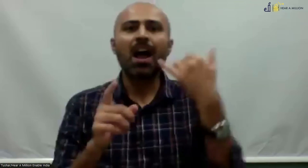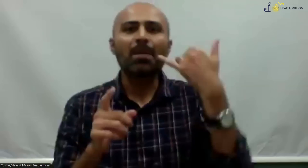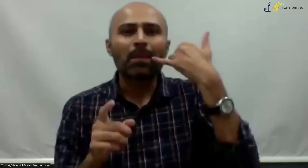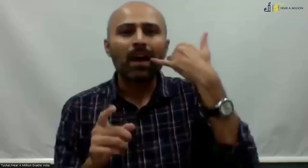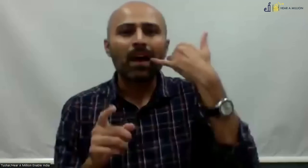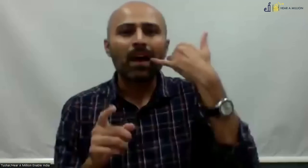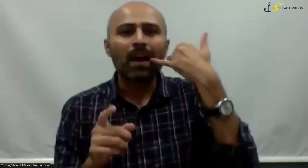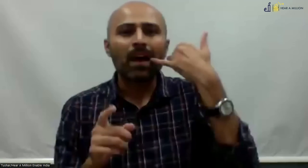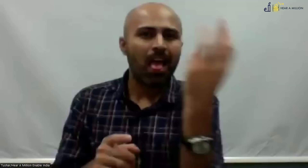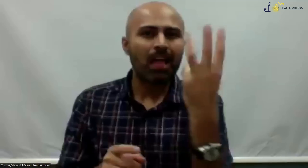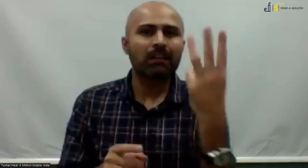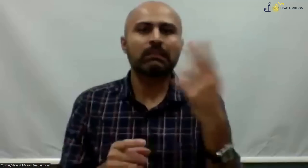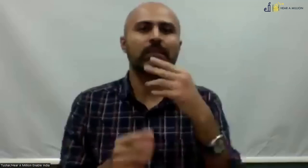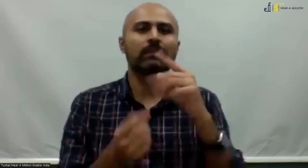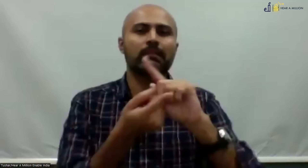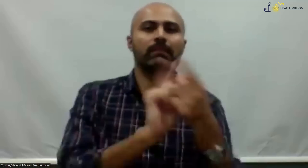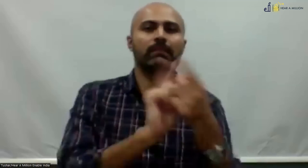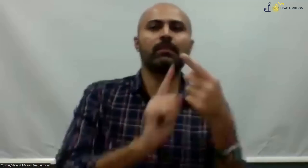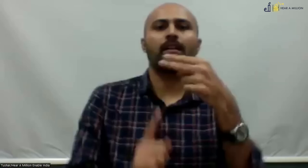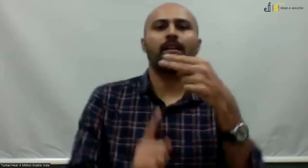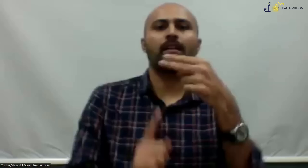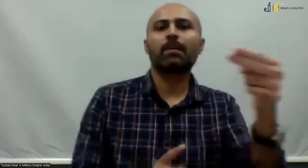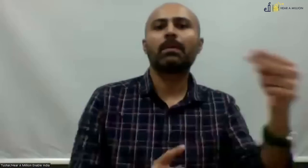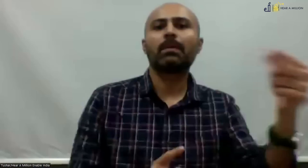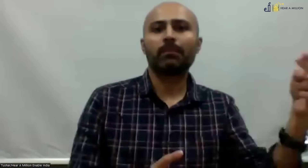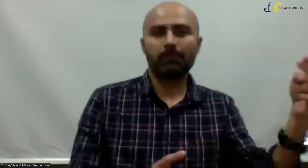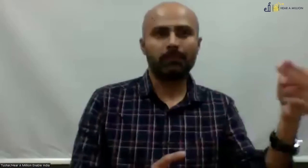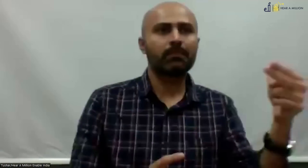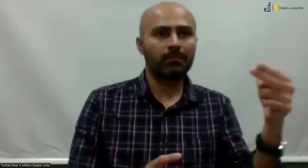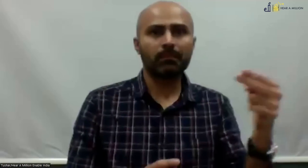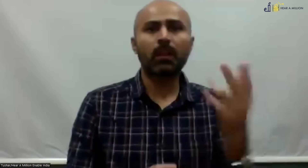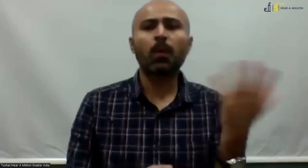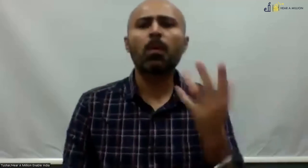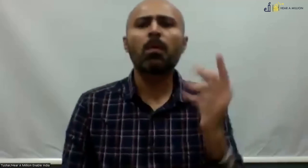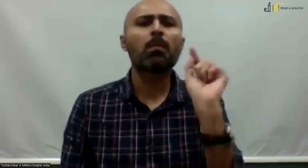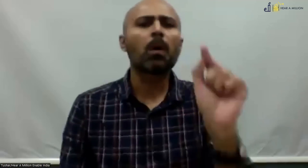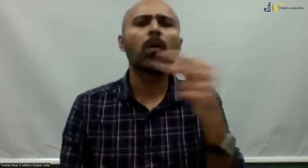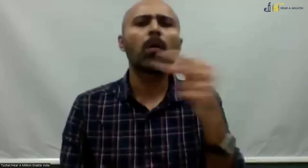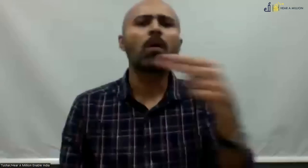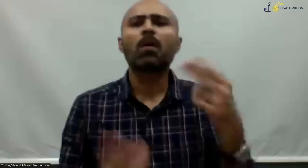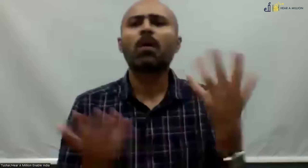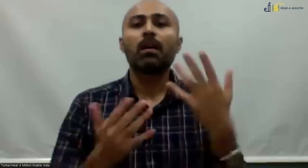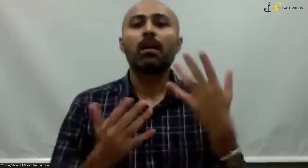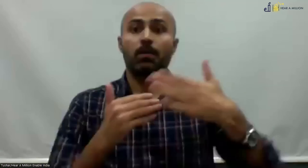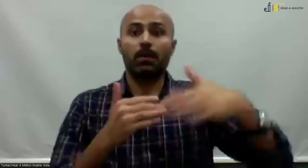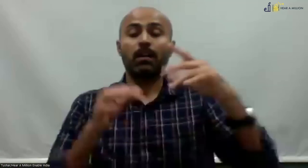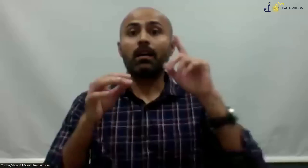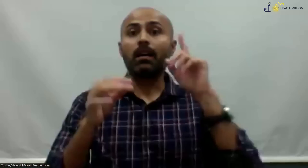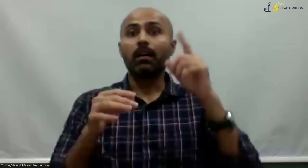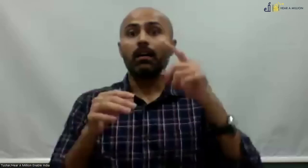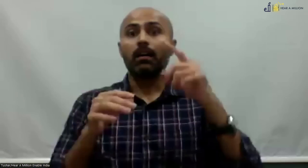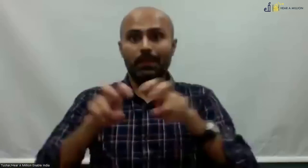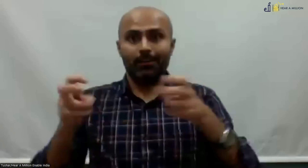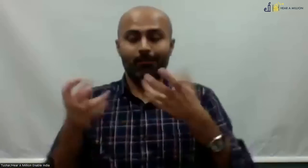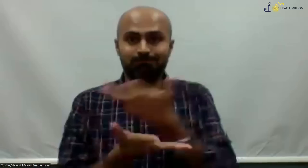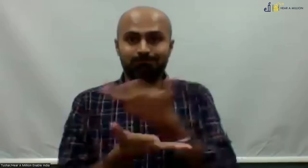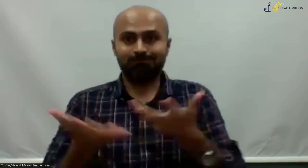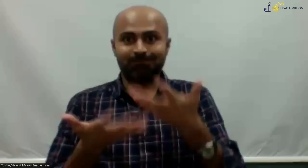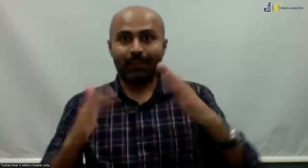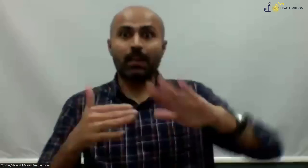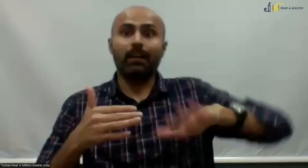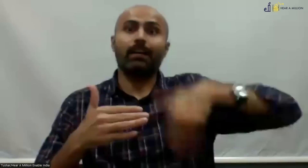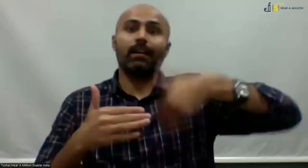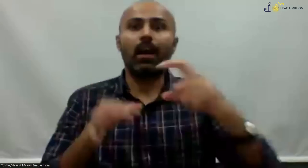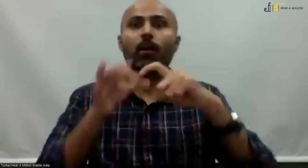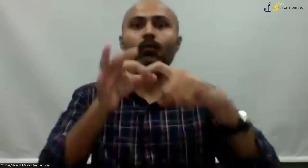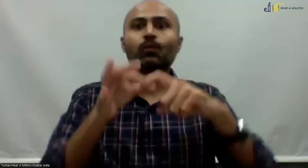name, you've seen Tushar, Here a Million, Enable India. I have put my name and